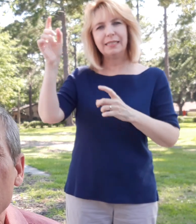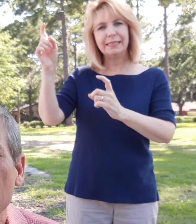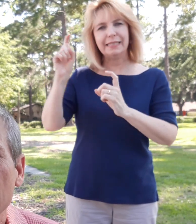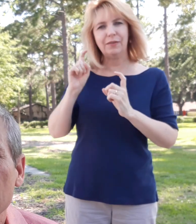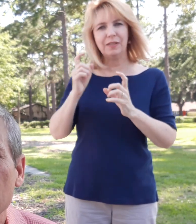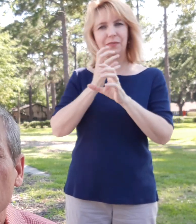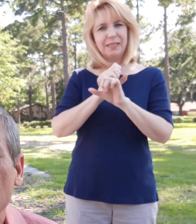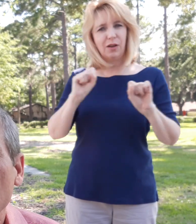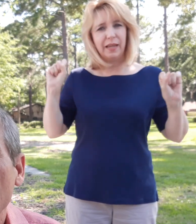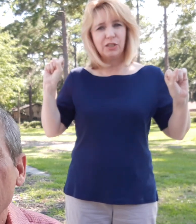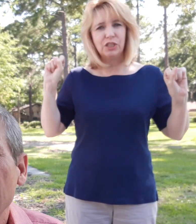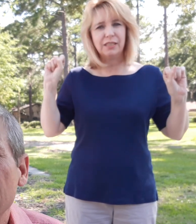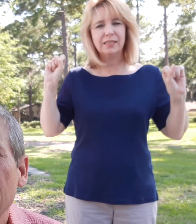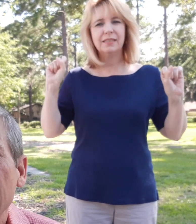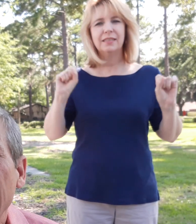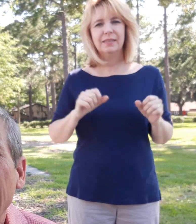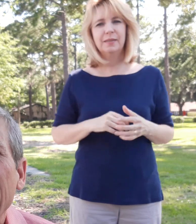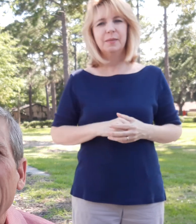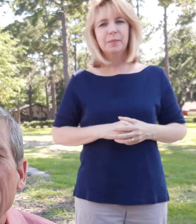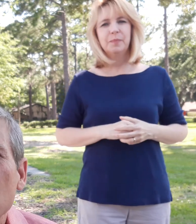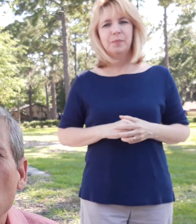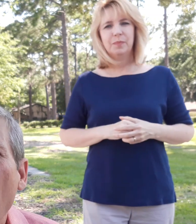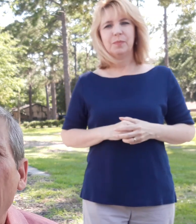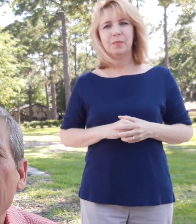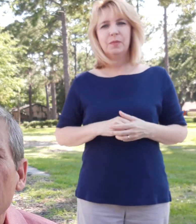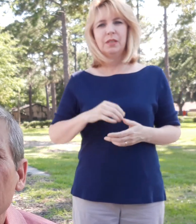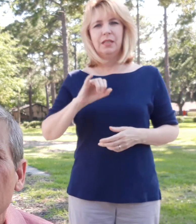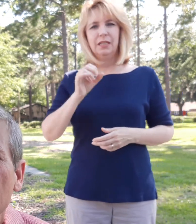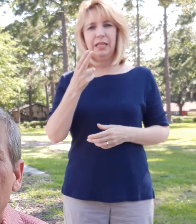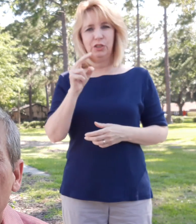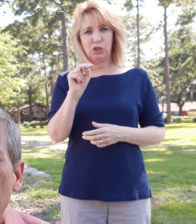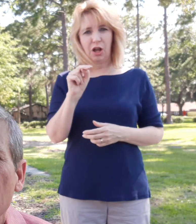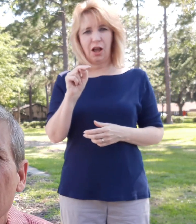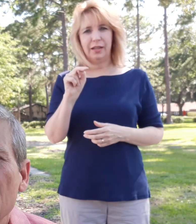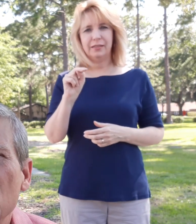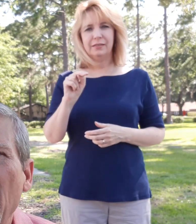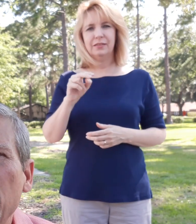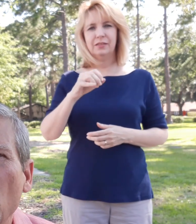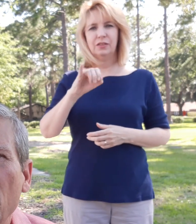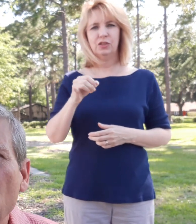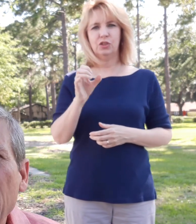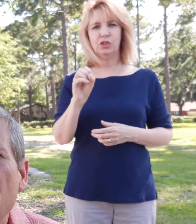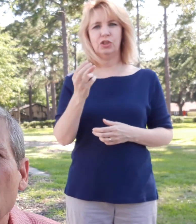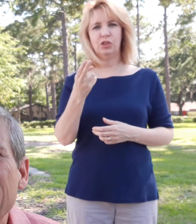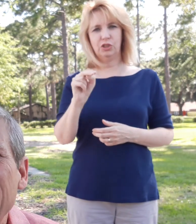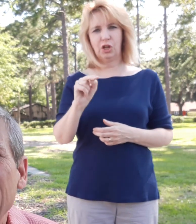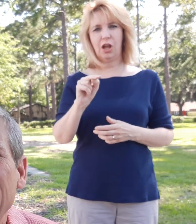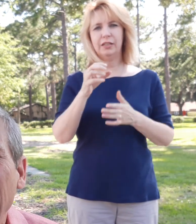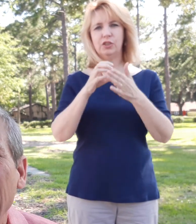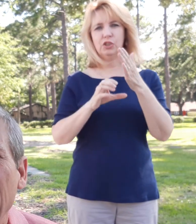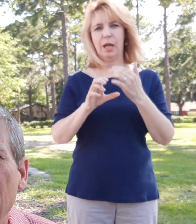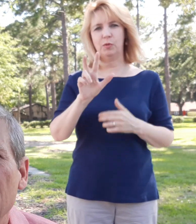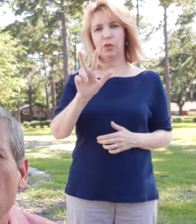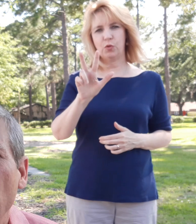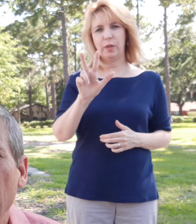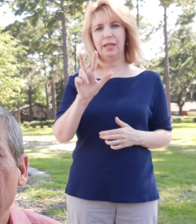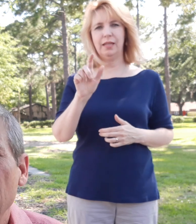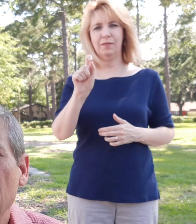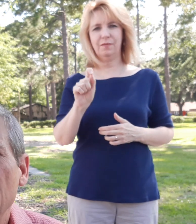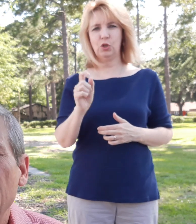salvation. In John chapter 3 verse 16,